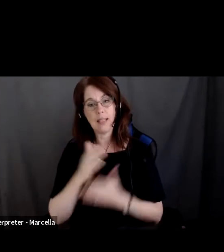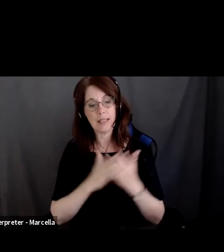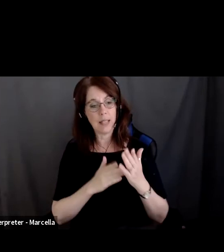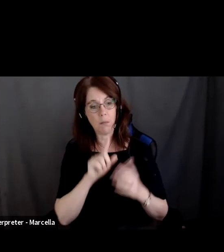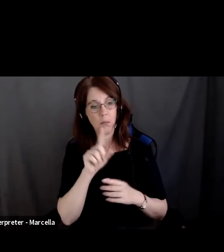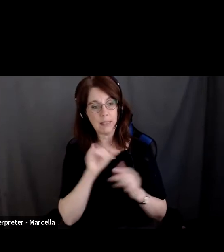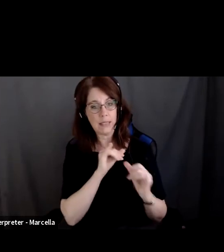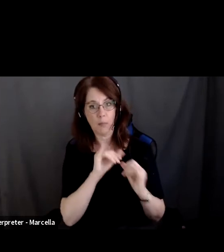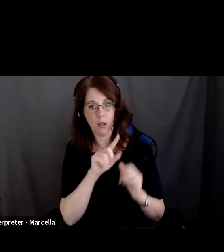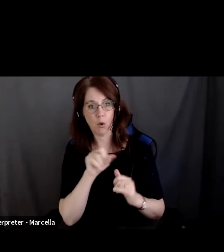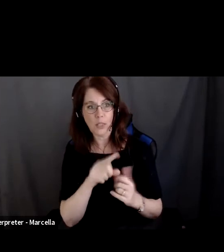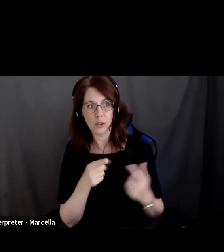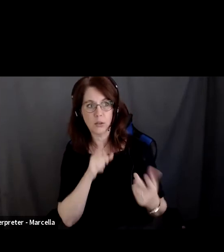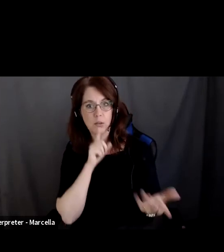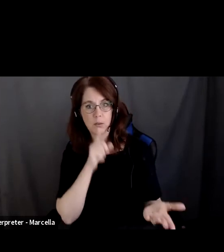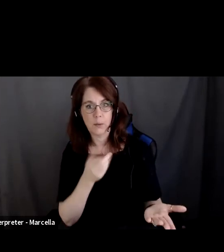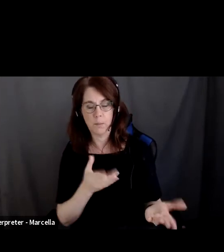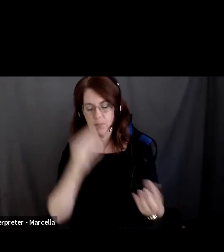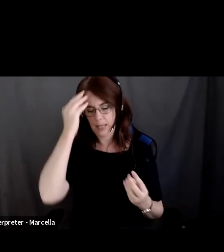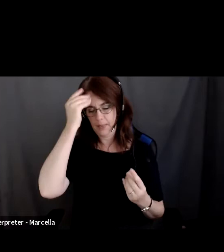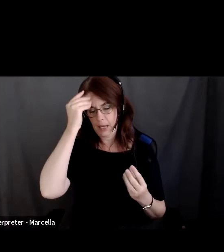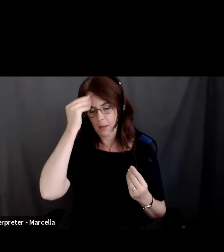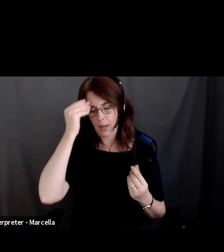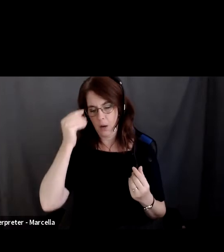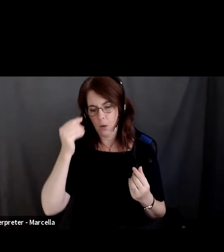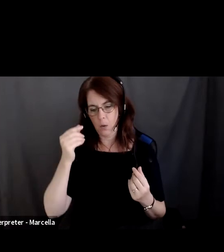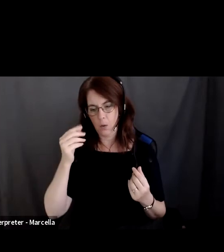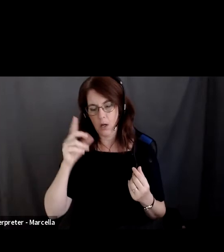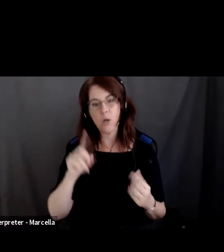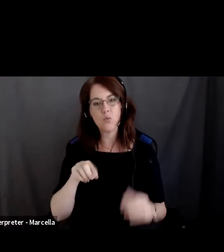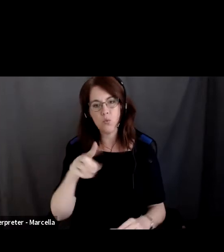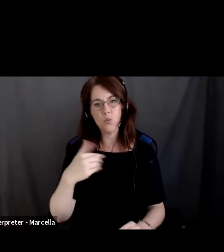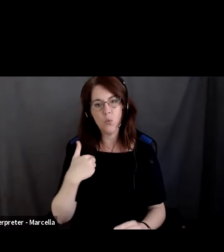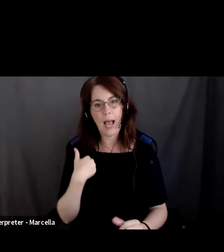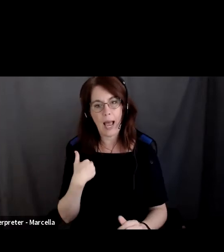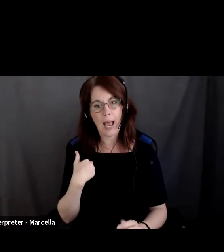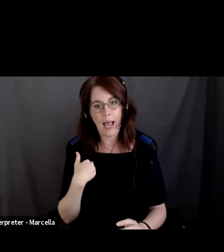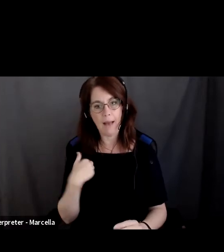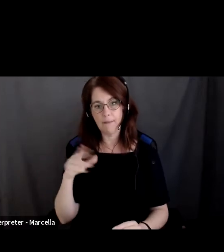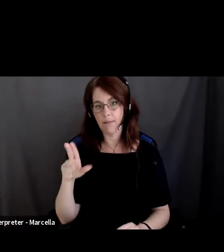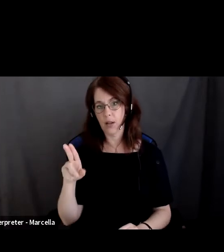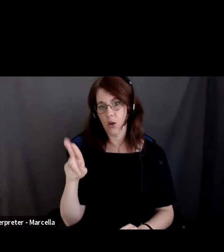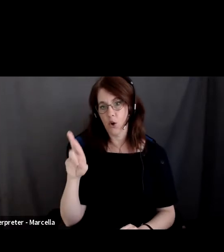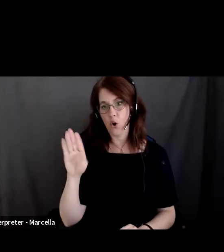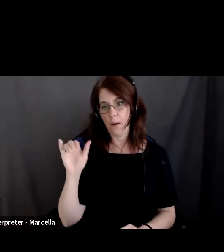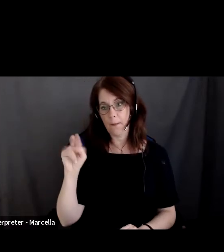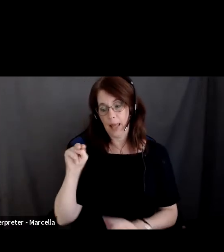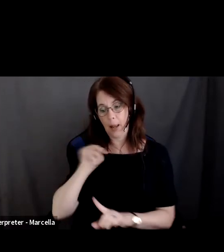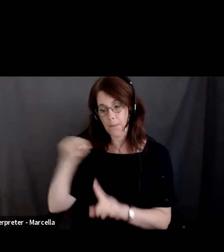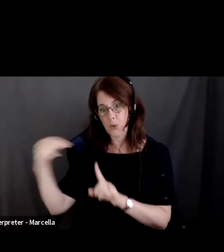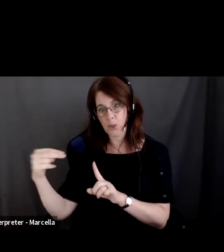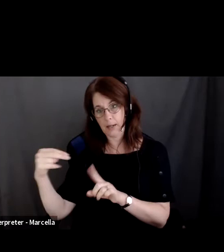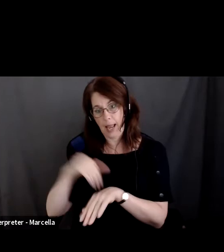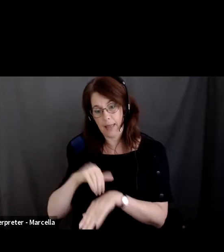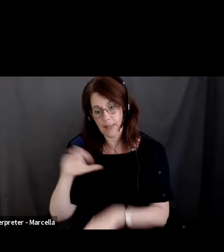exist. I think thinking about, do you have an urban perspective at the